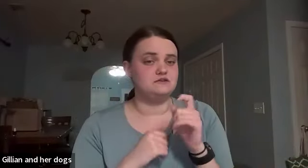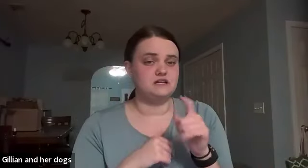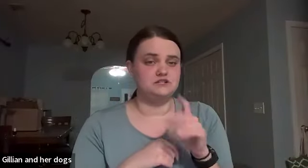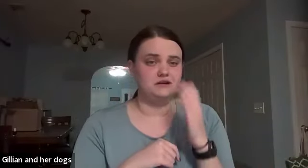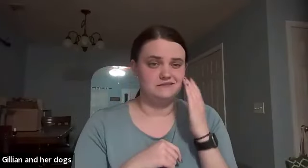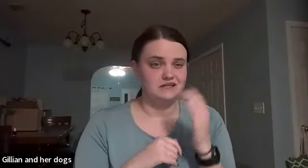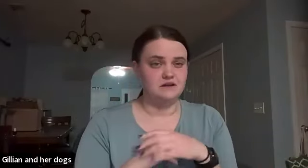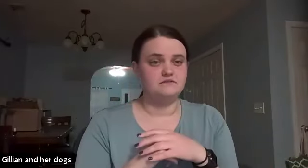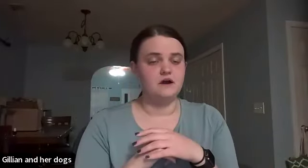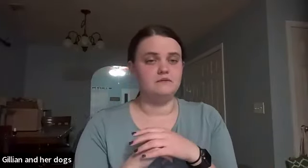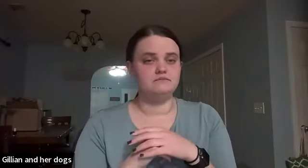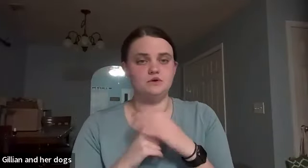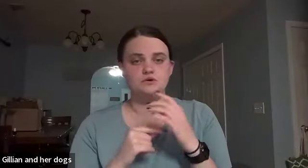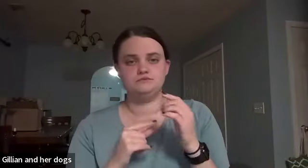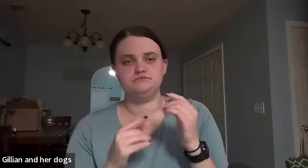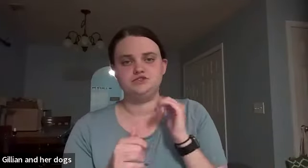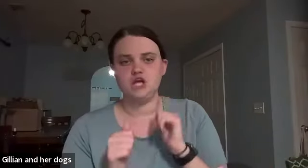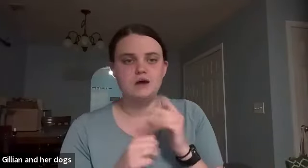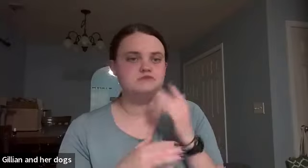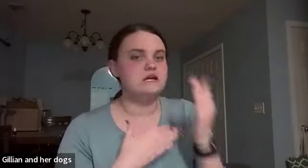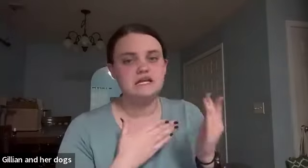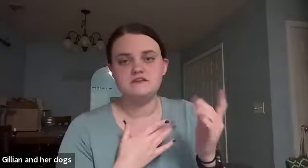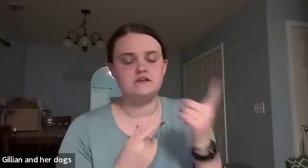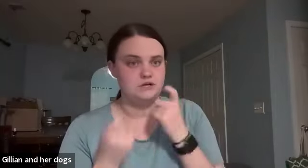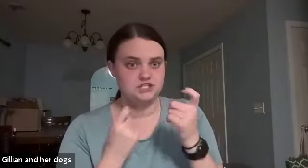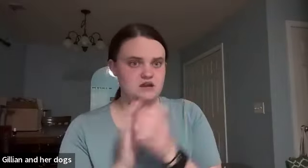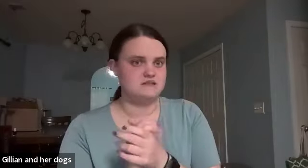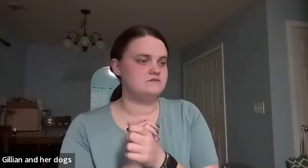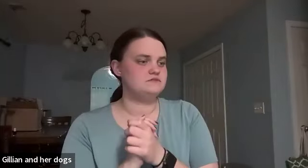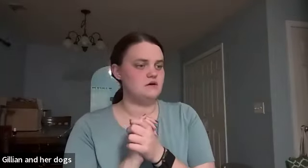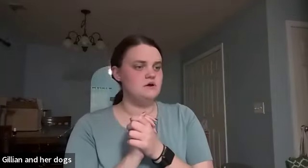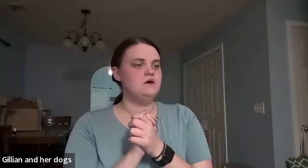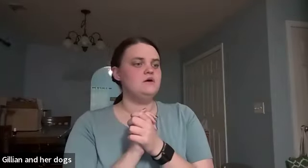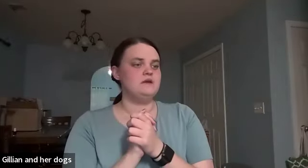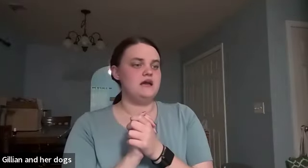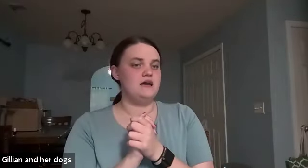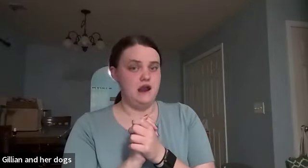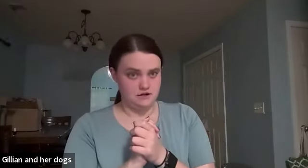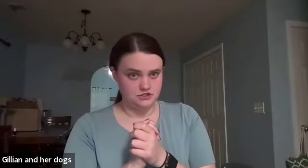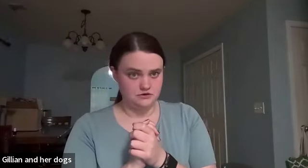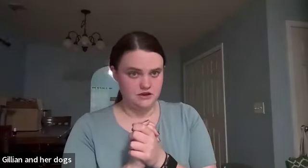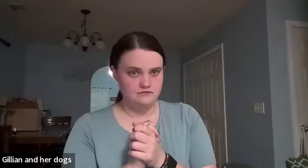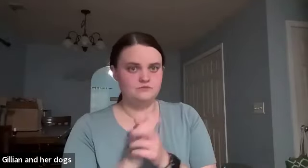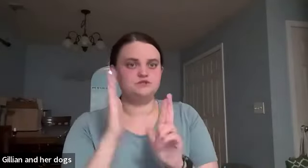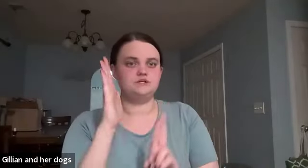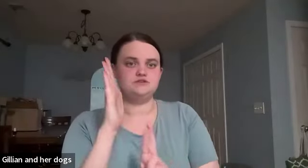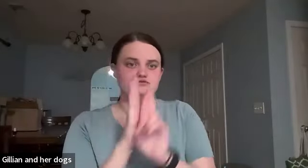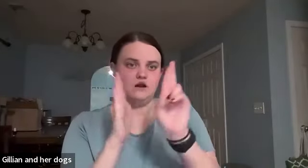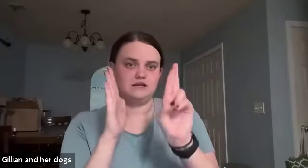other signs you guys can think of, or jobs, anything that questions you guys have. So we had astronaut, which was